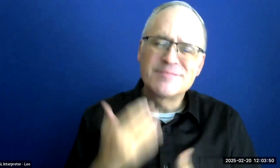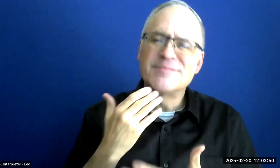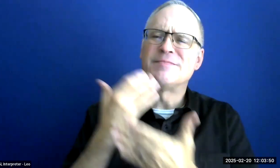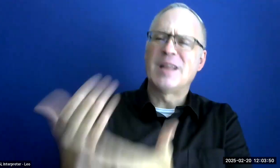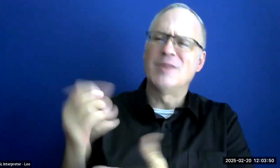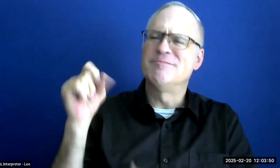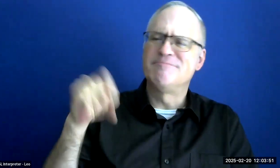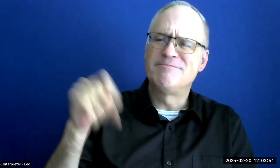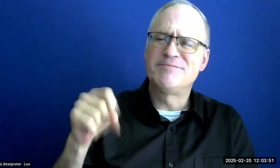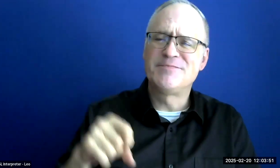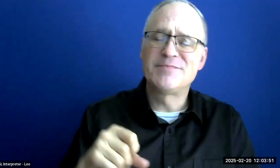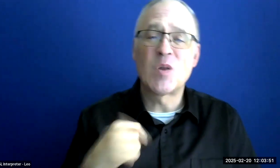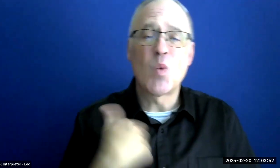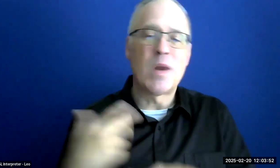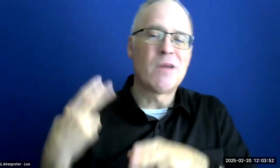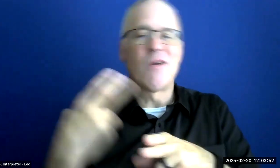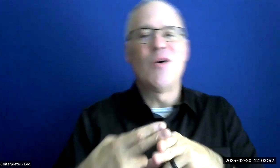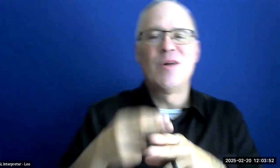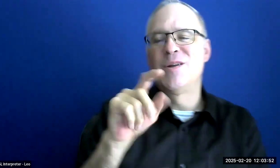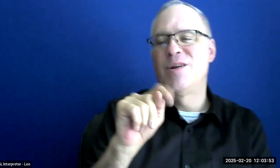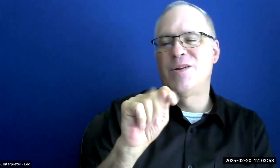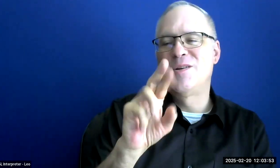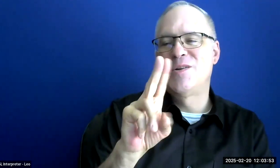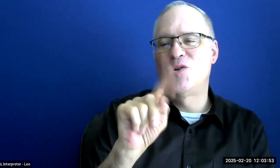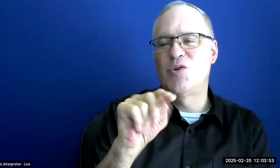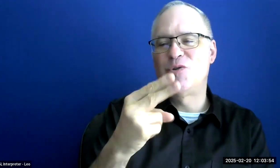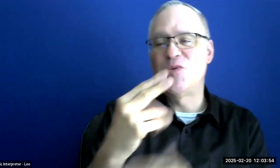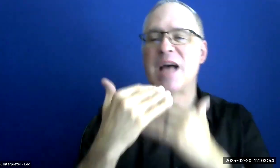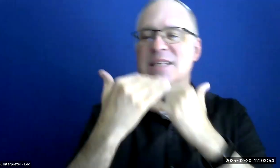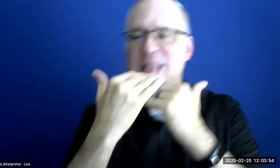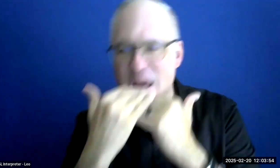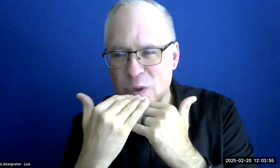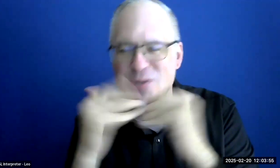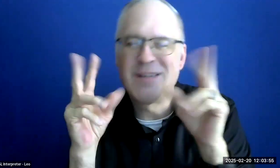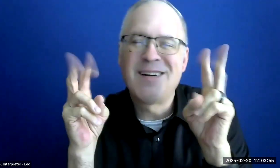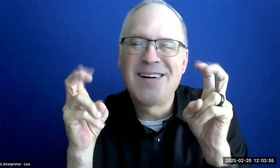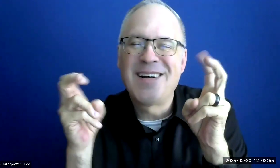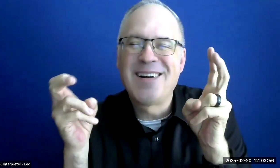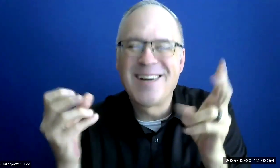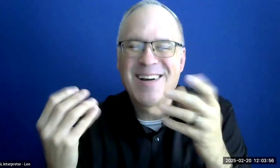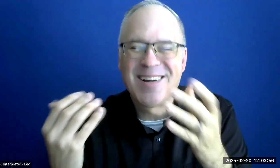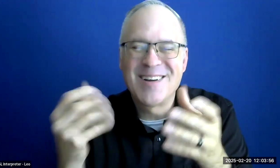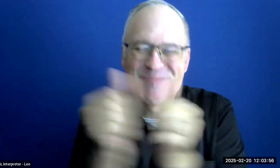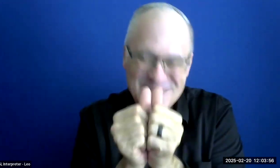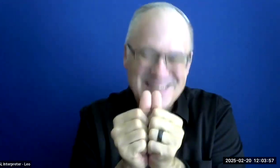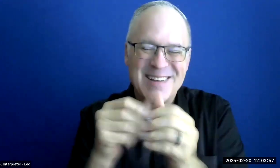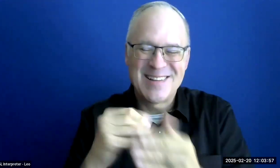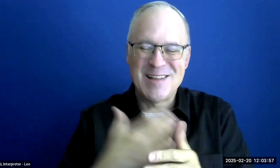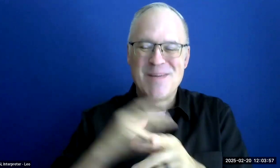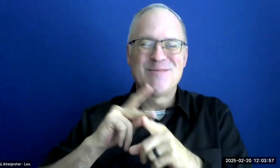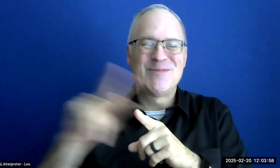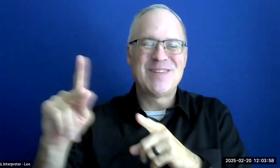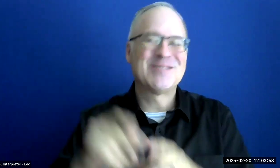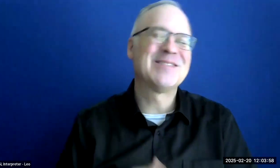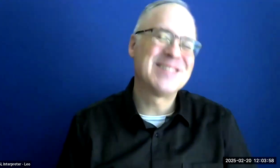that in journalism, we call that a truth sandwich, and we do it a lot in my profession. Anyhow, I am